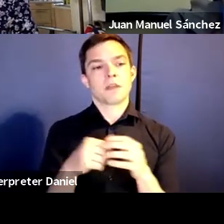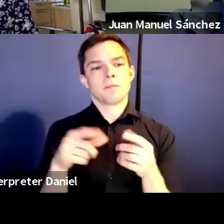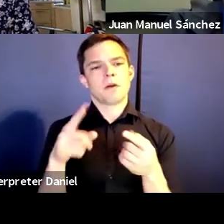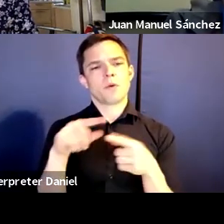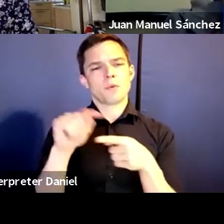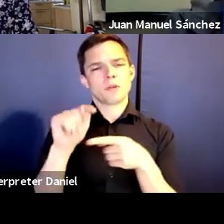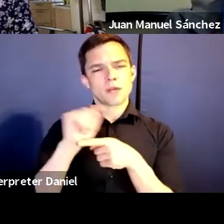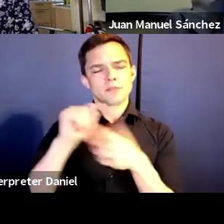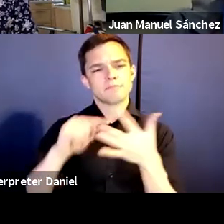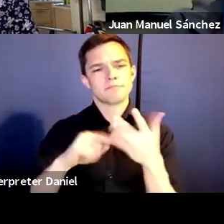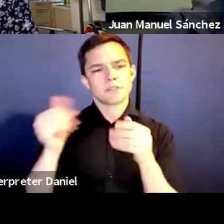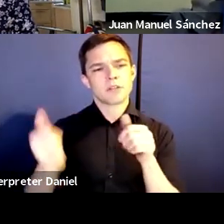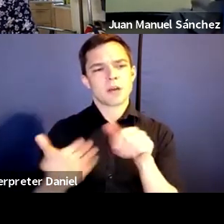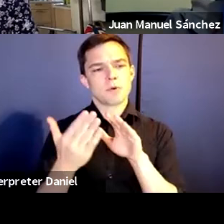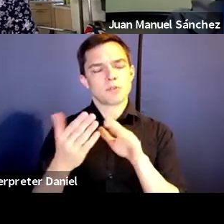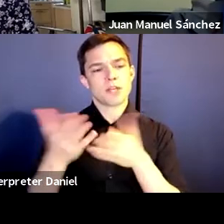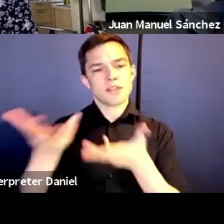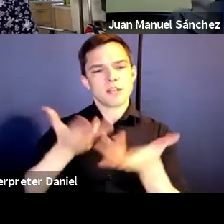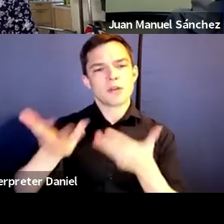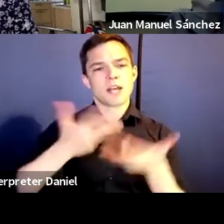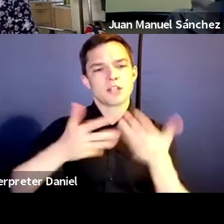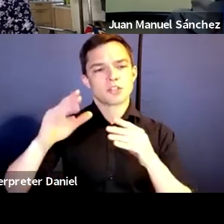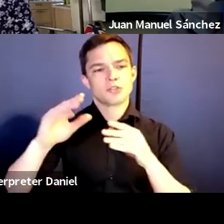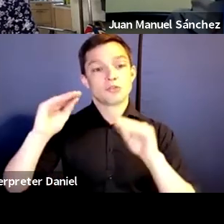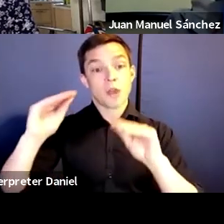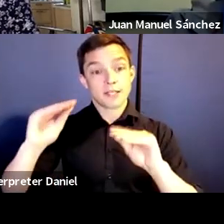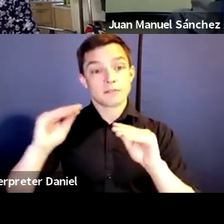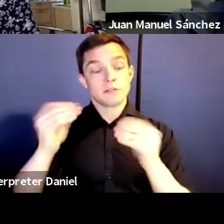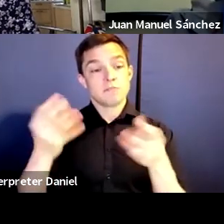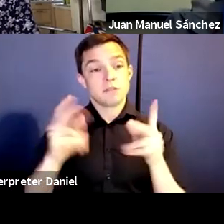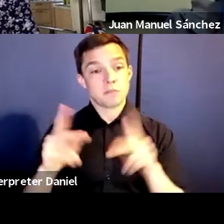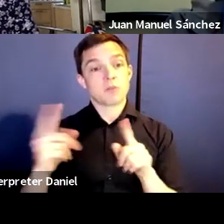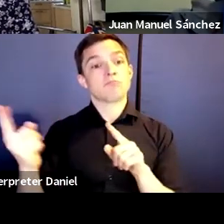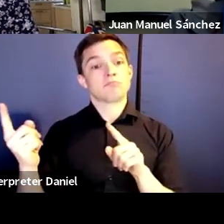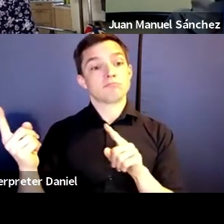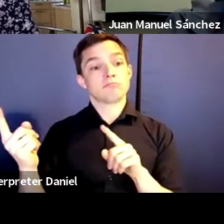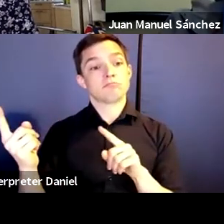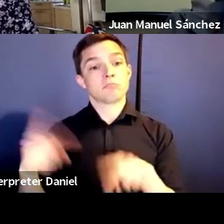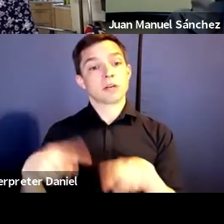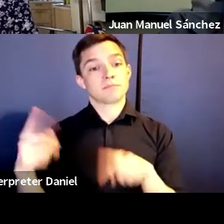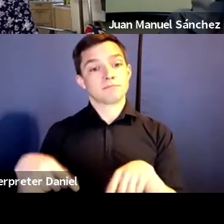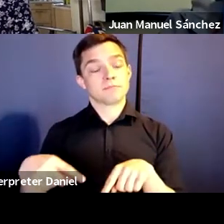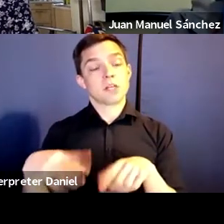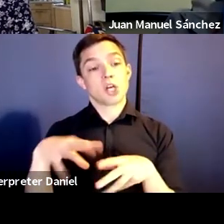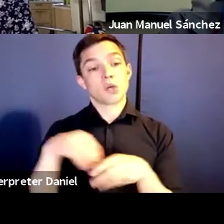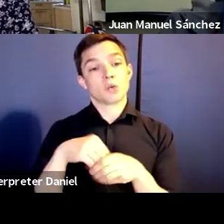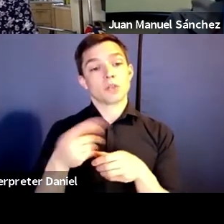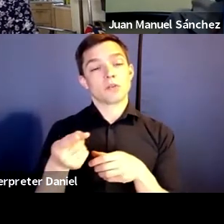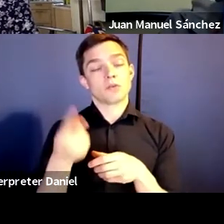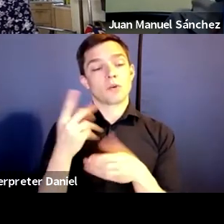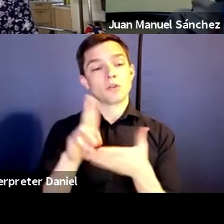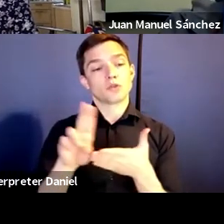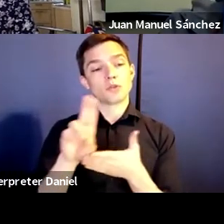the interaction training, so a lot of people coming, including one of the university